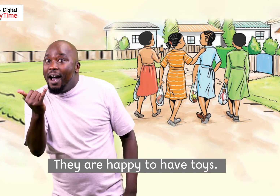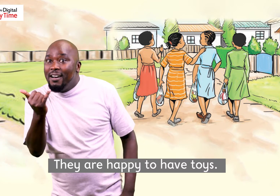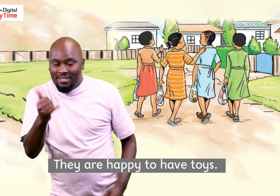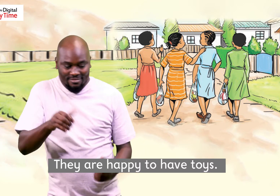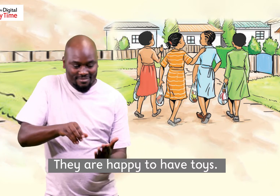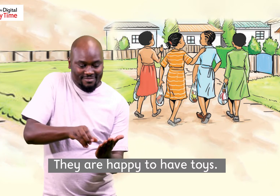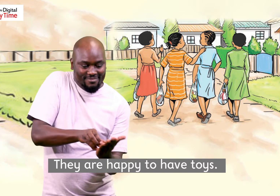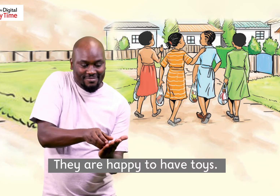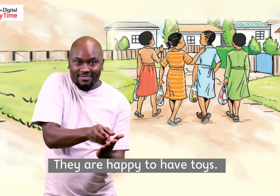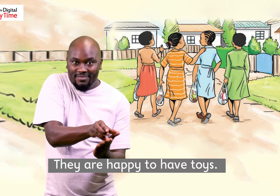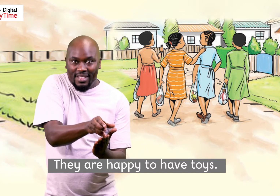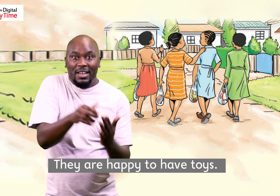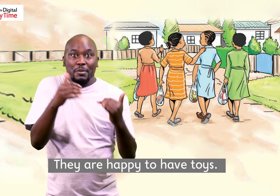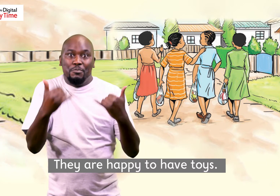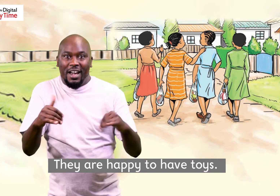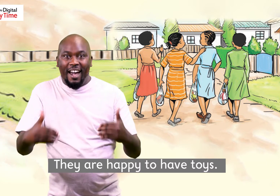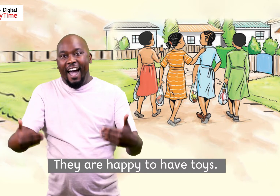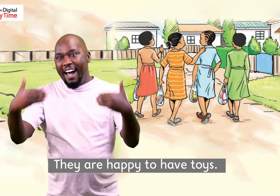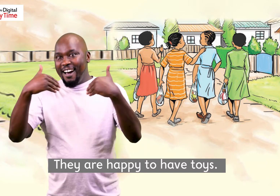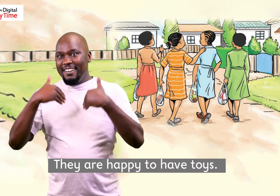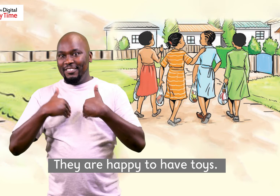They are happy to have toys.